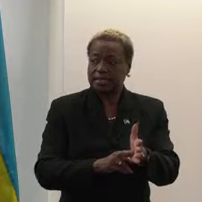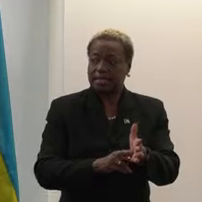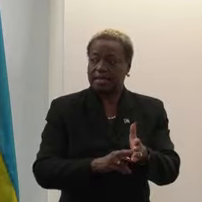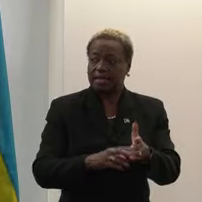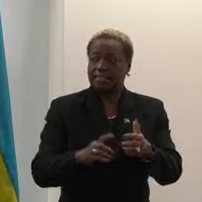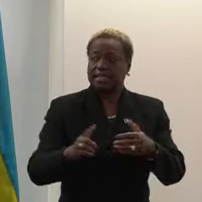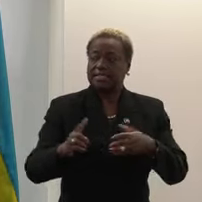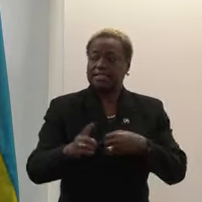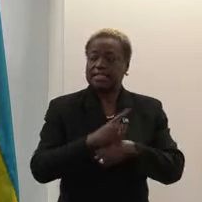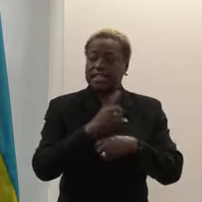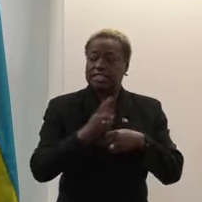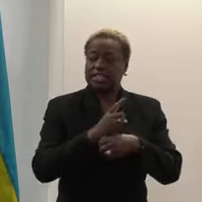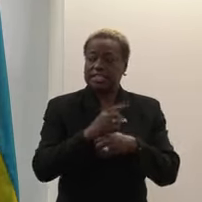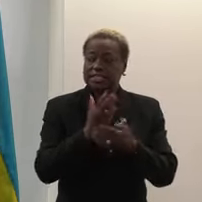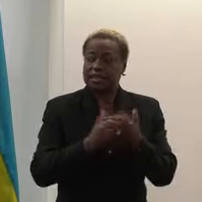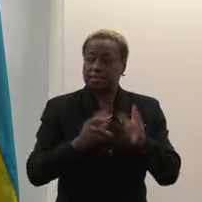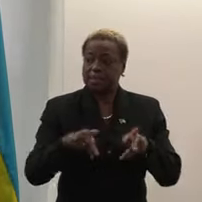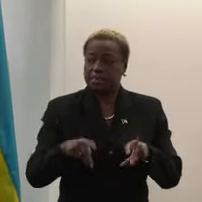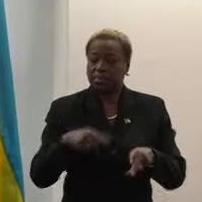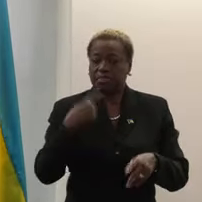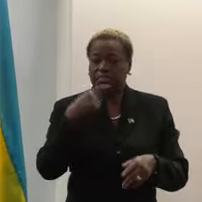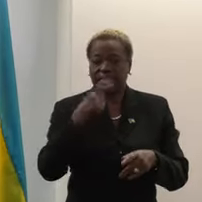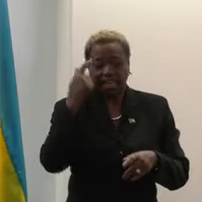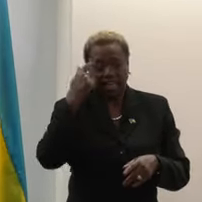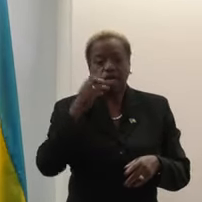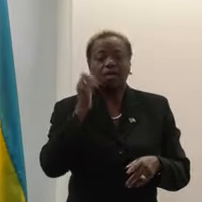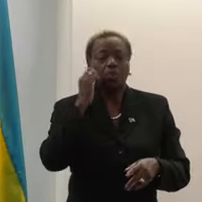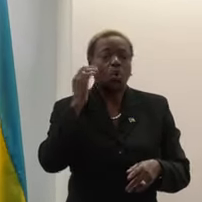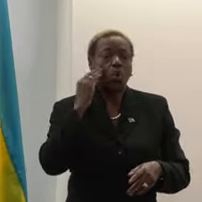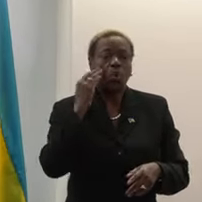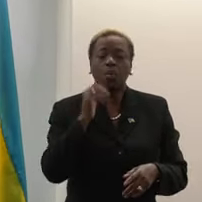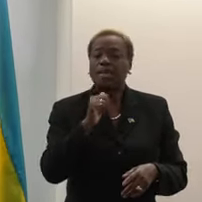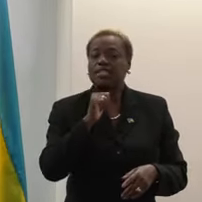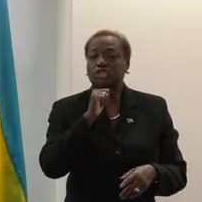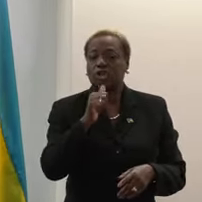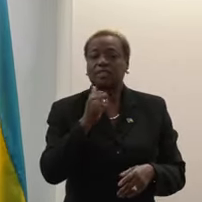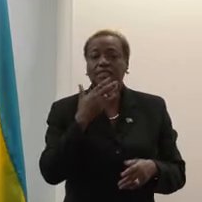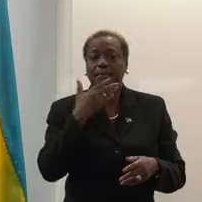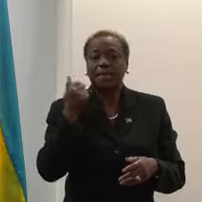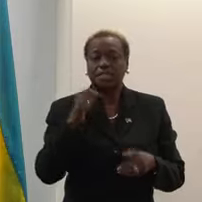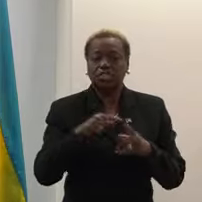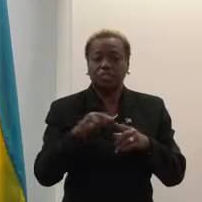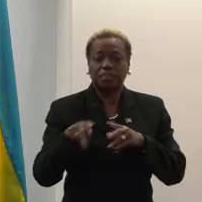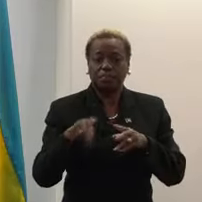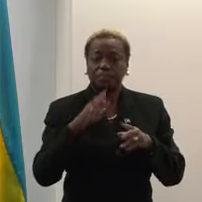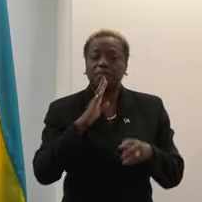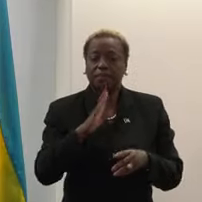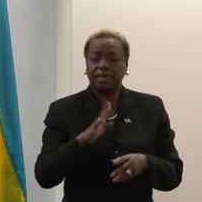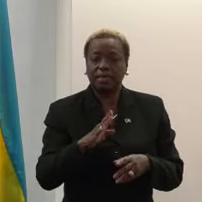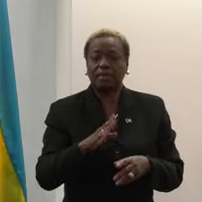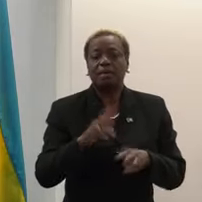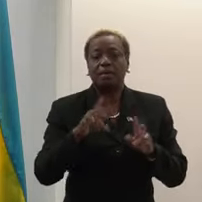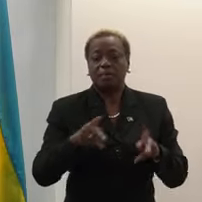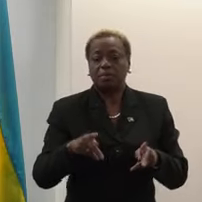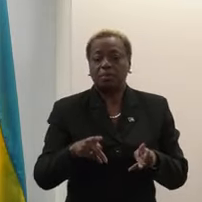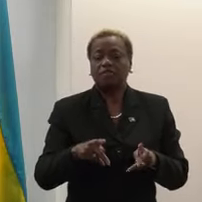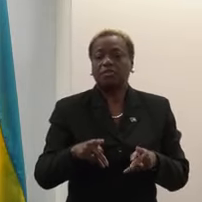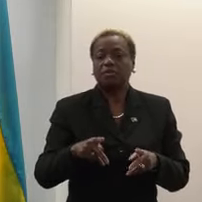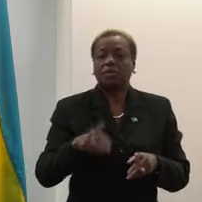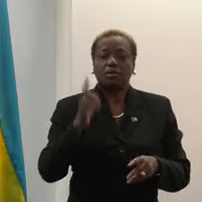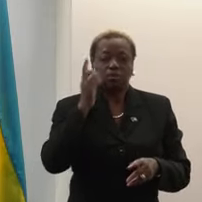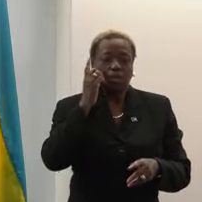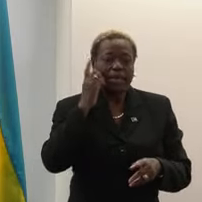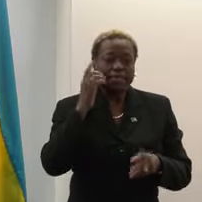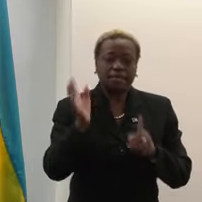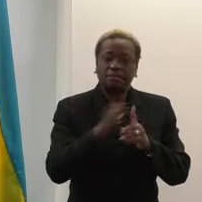is the least safe place for them to be. People who may be victims of domestic abuse or child abuse. And